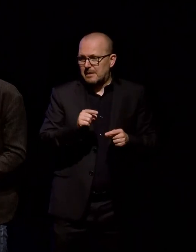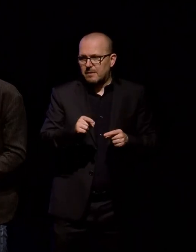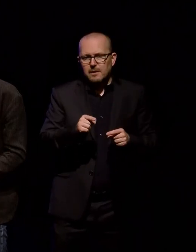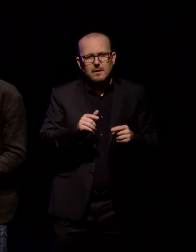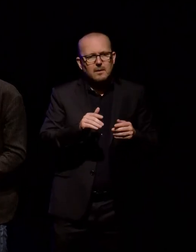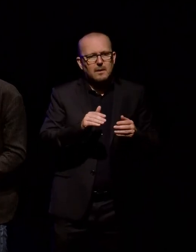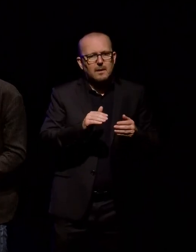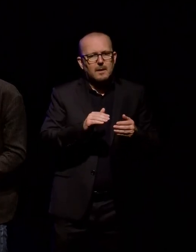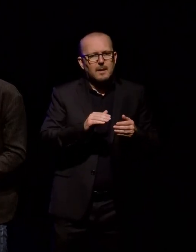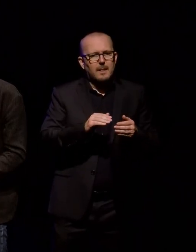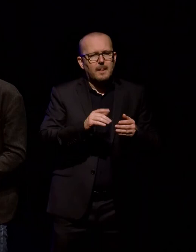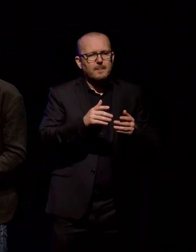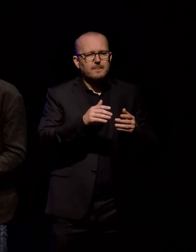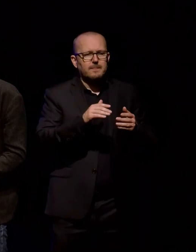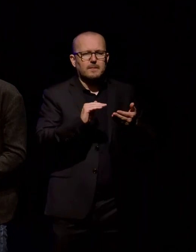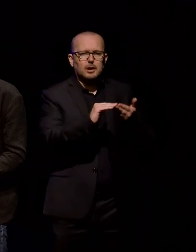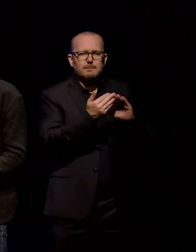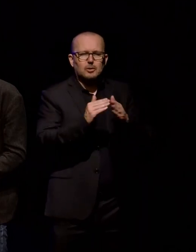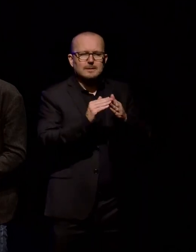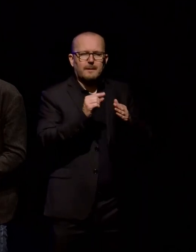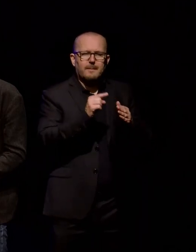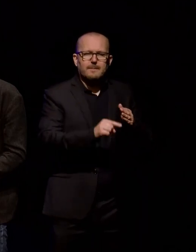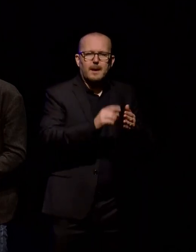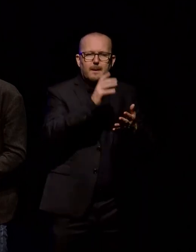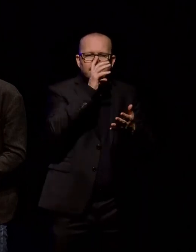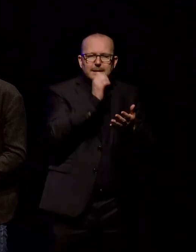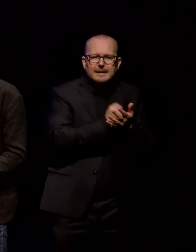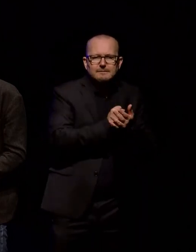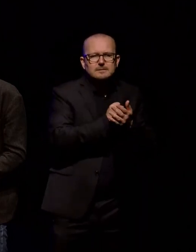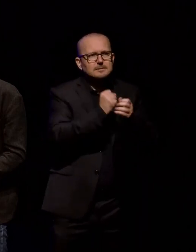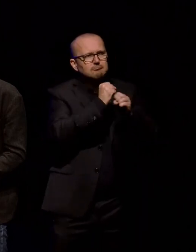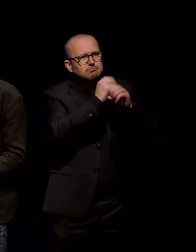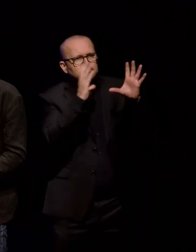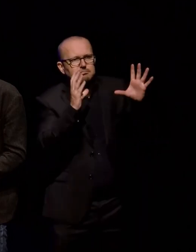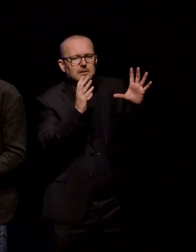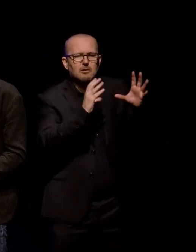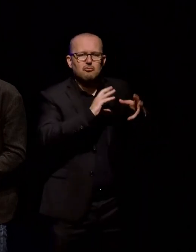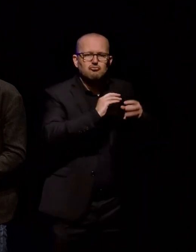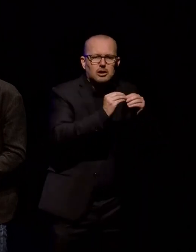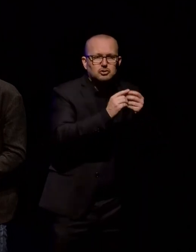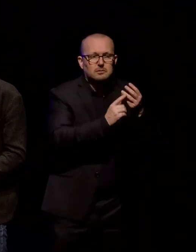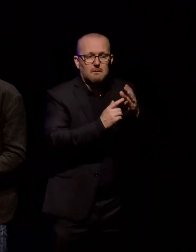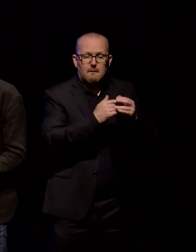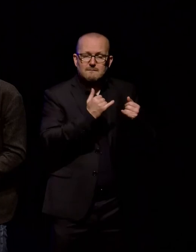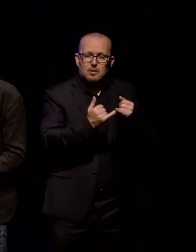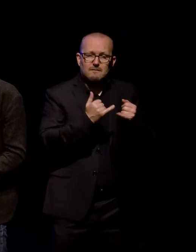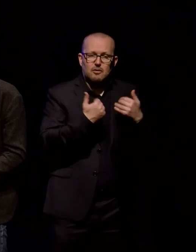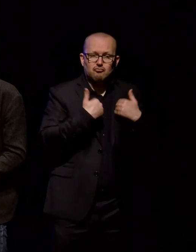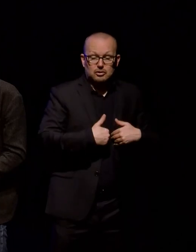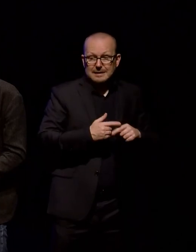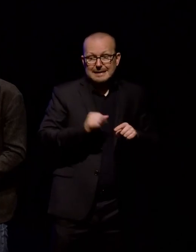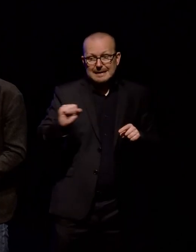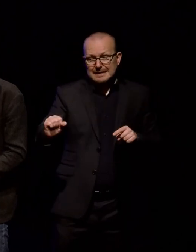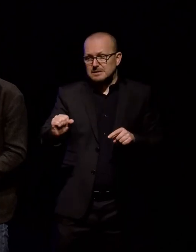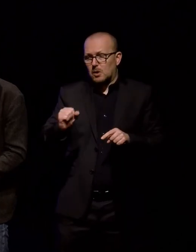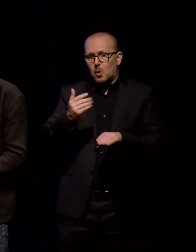The cosmology of the community is so rich that we... And it's depicted largely in Balung's work. He paints a